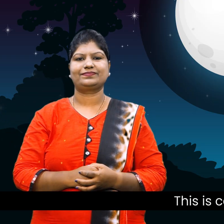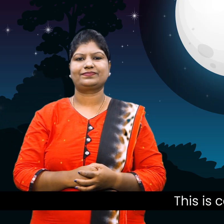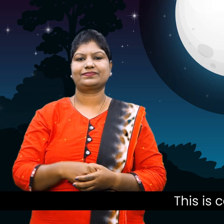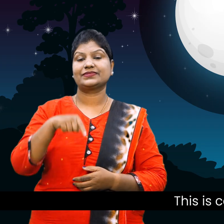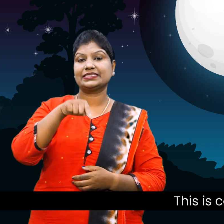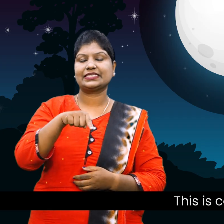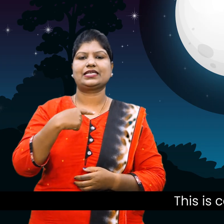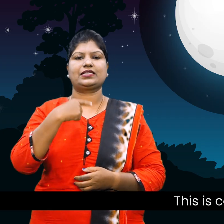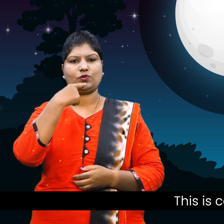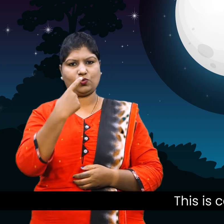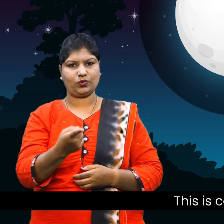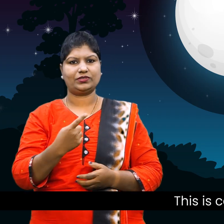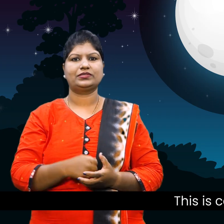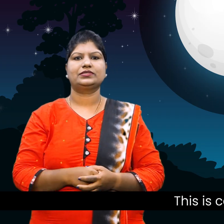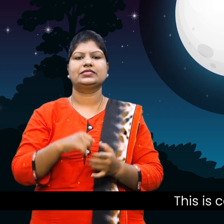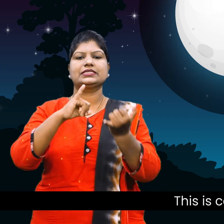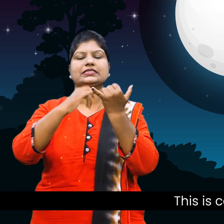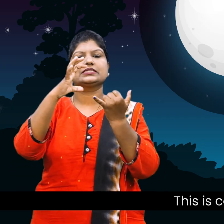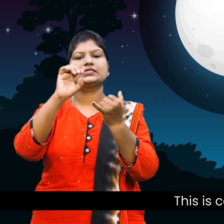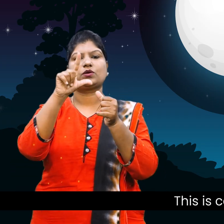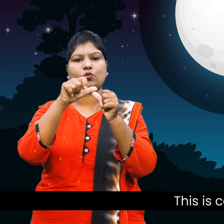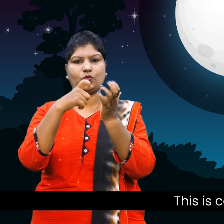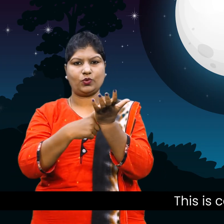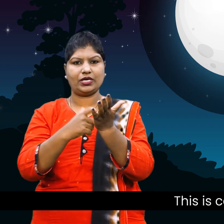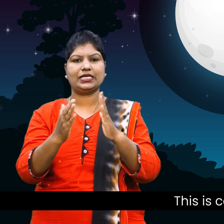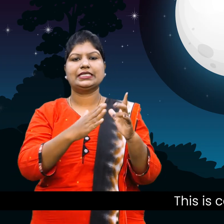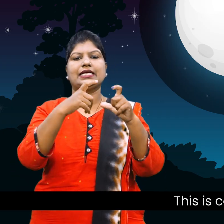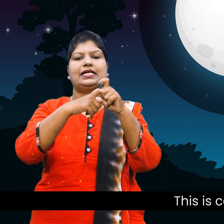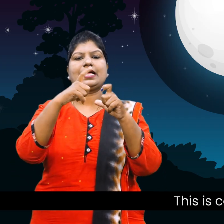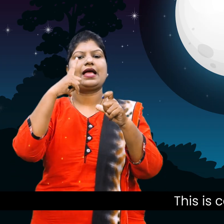This is called solar eclipse.